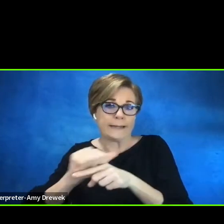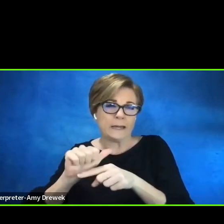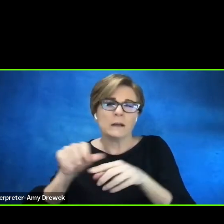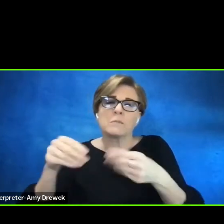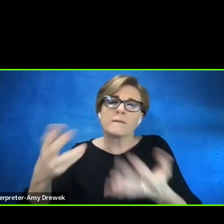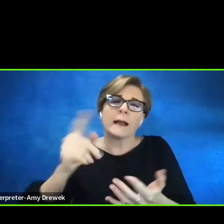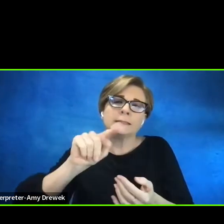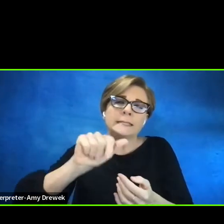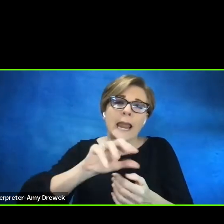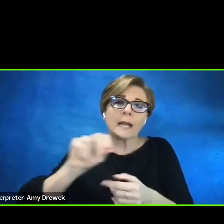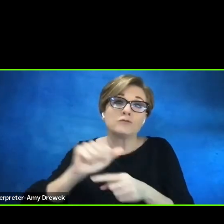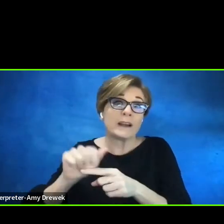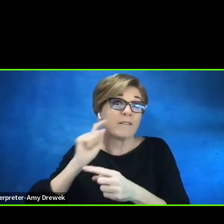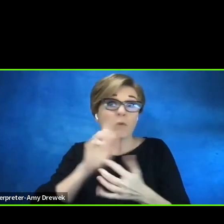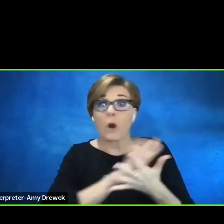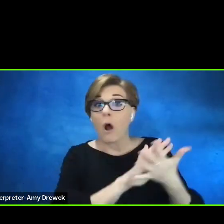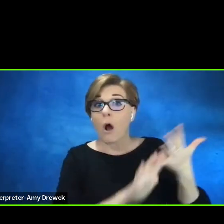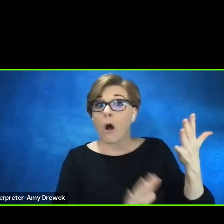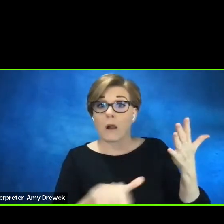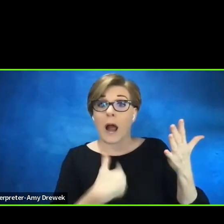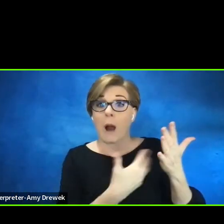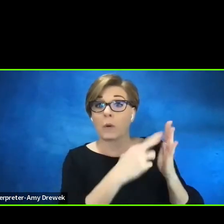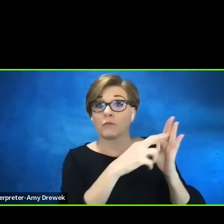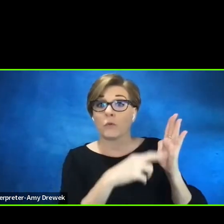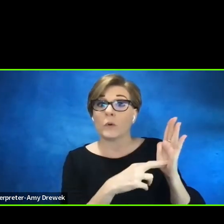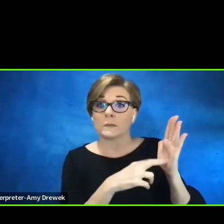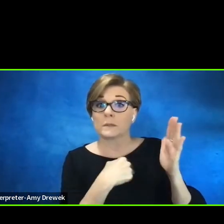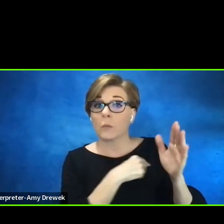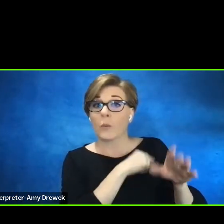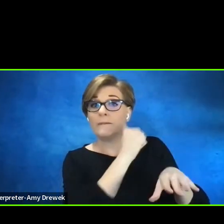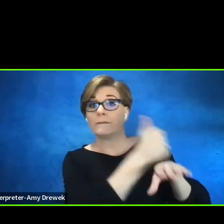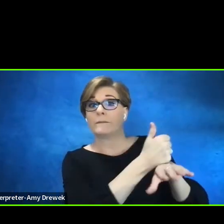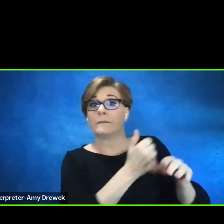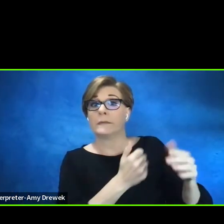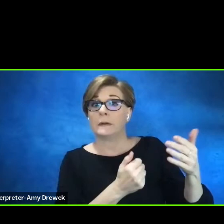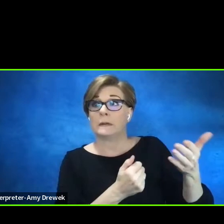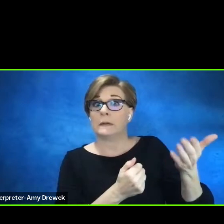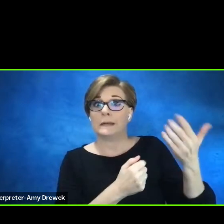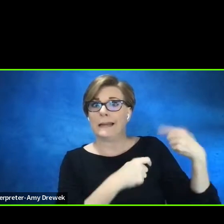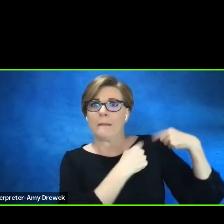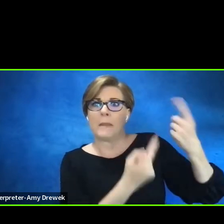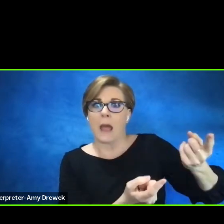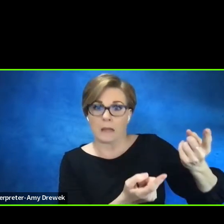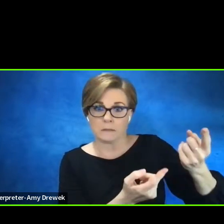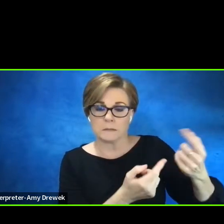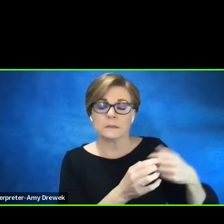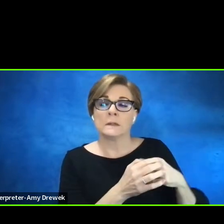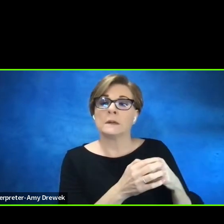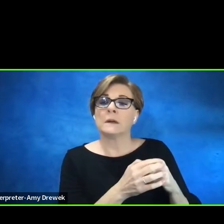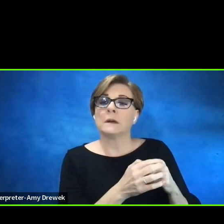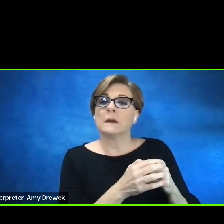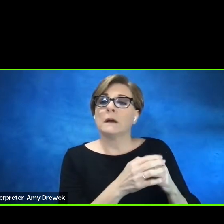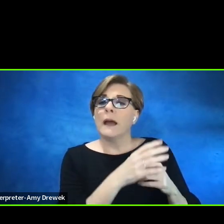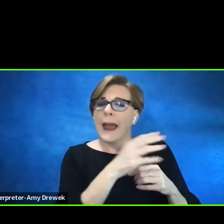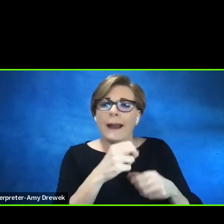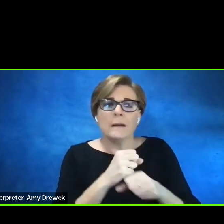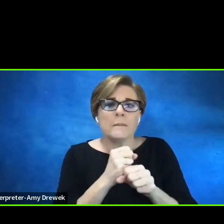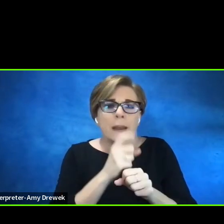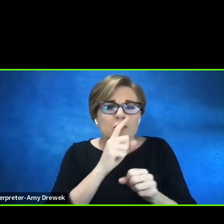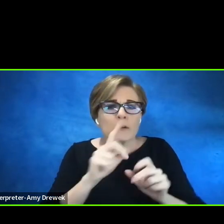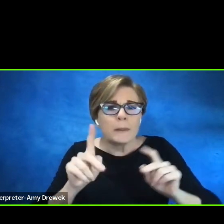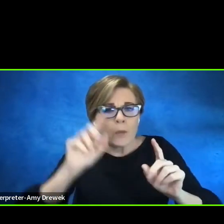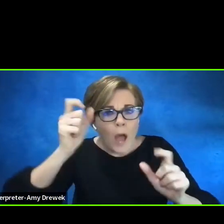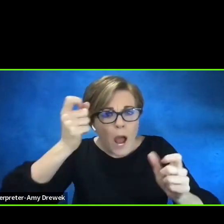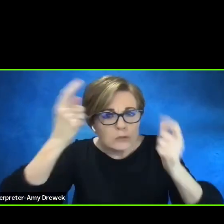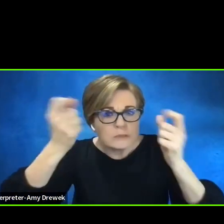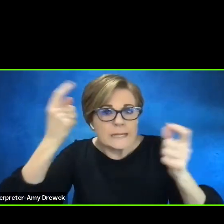different rules that we have produced in the past, but also making sure people have better understanding of the standards